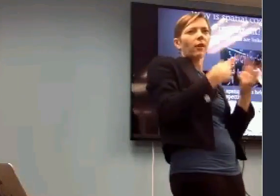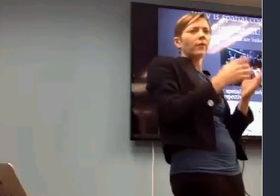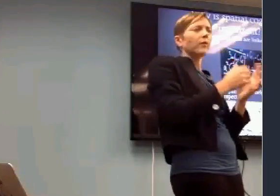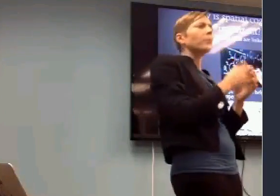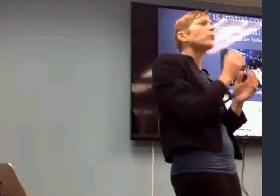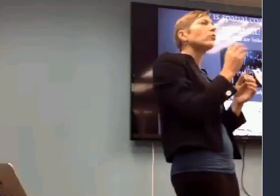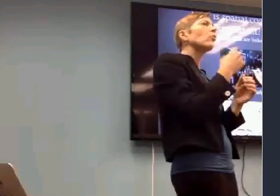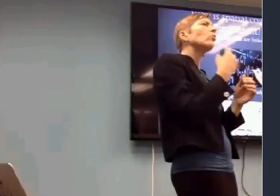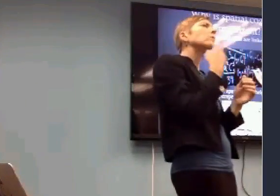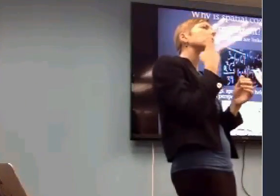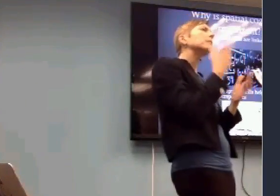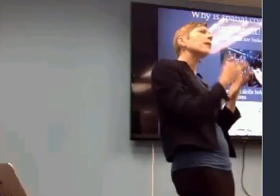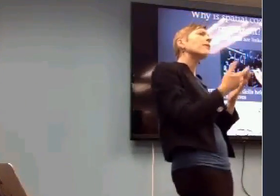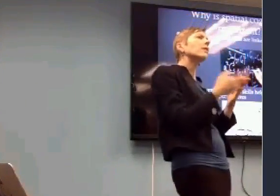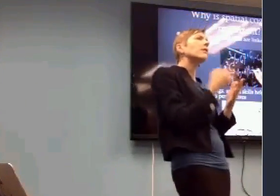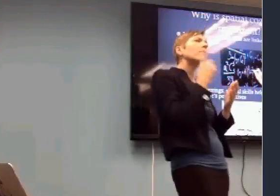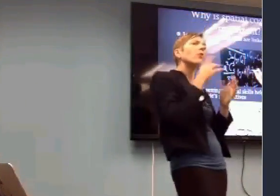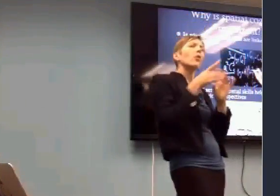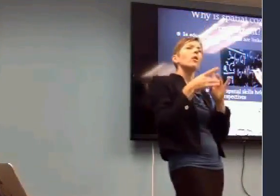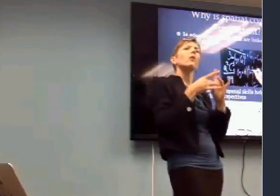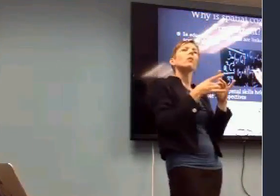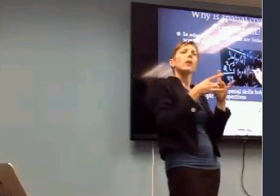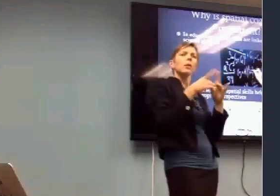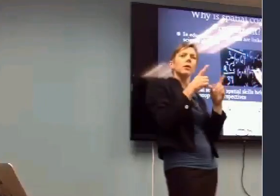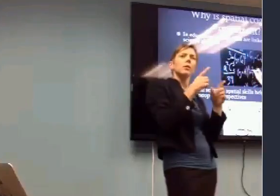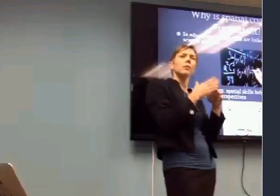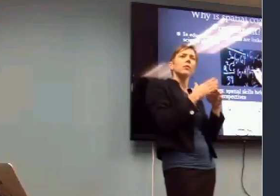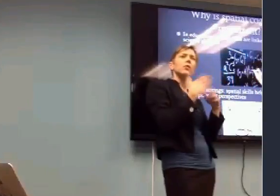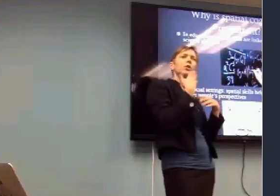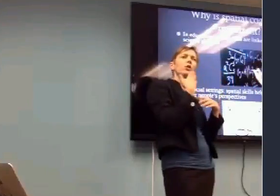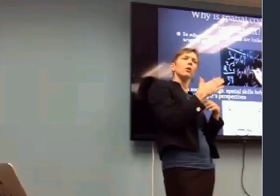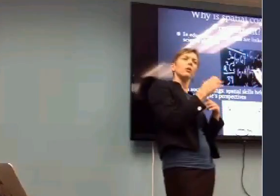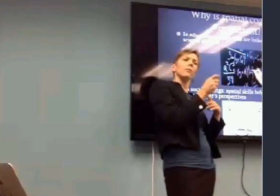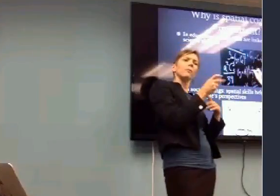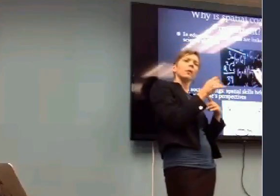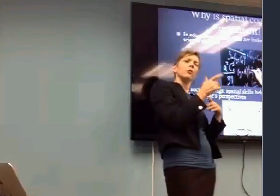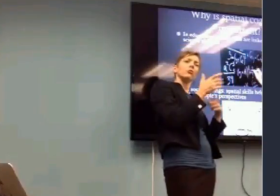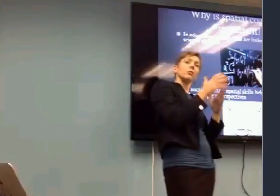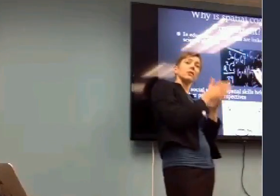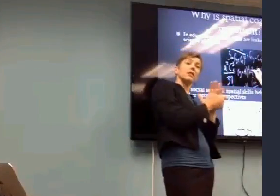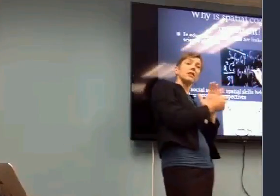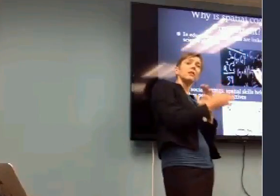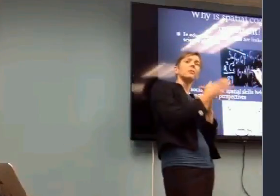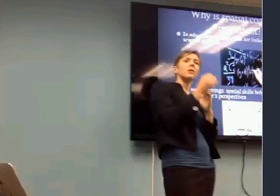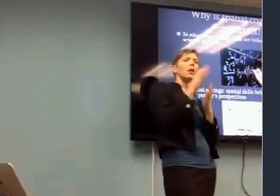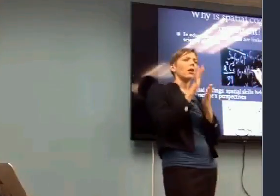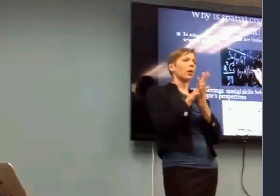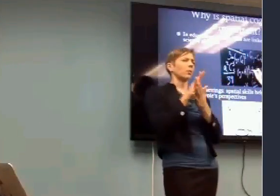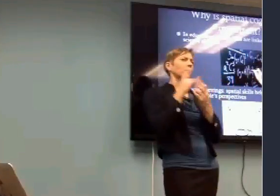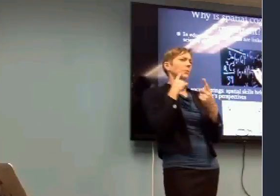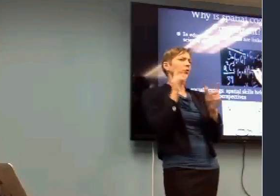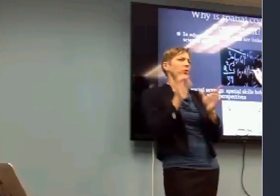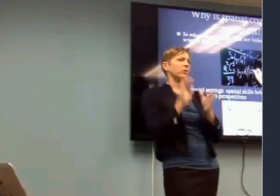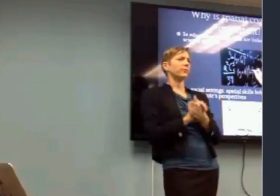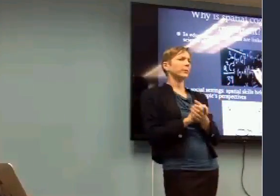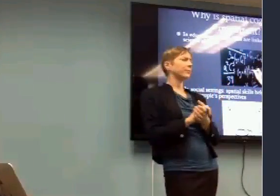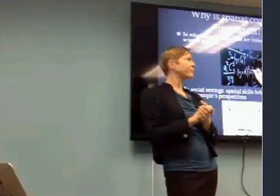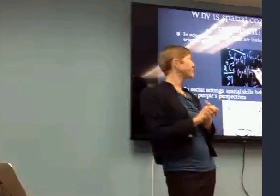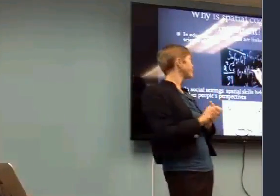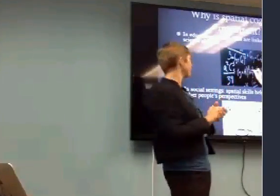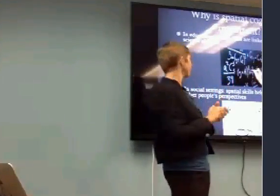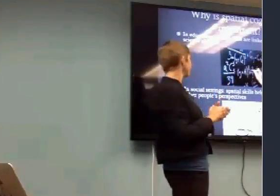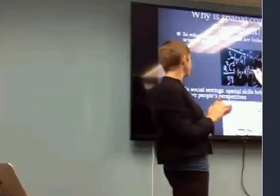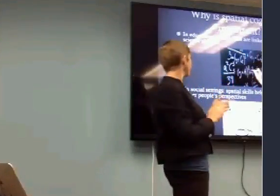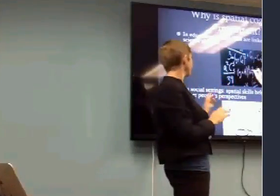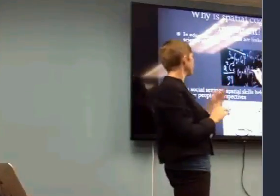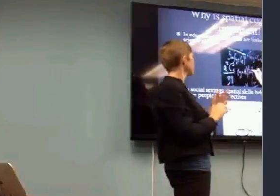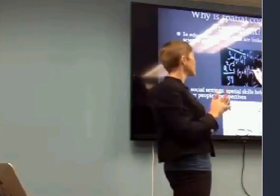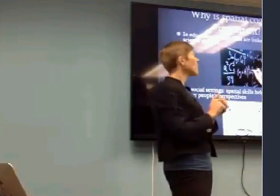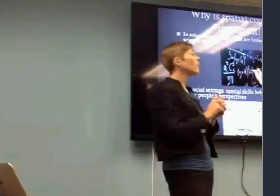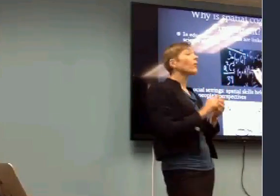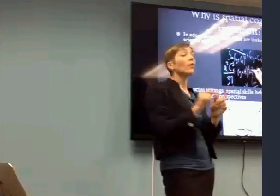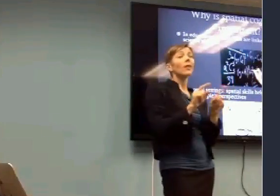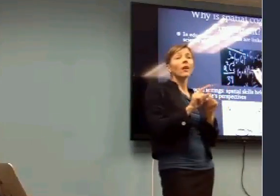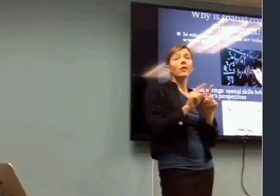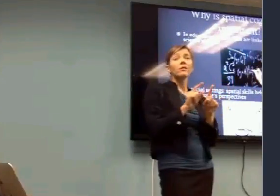spatial skills in order to understand this type of information. There is a relationship between having good spatial